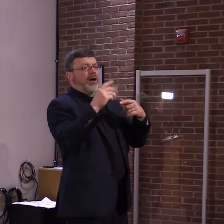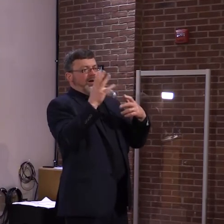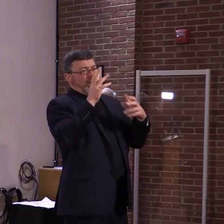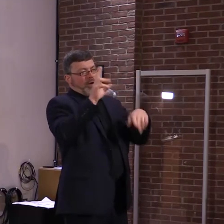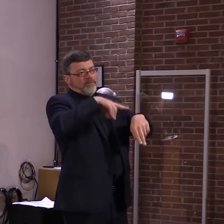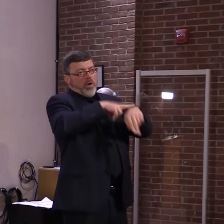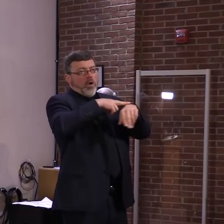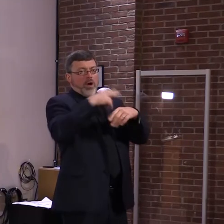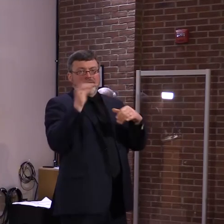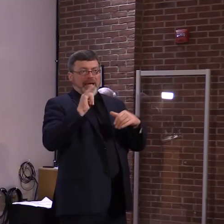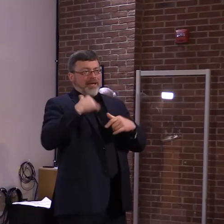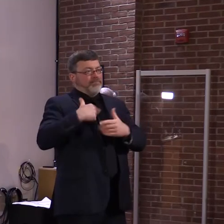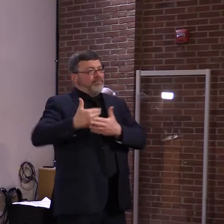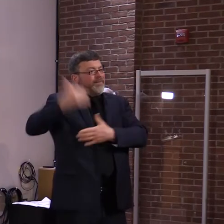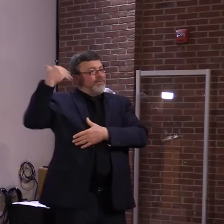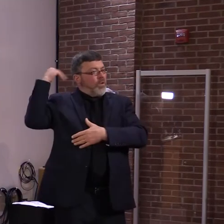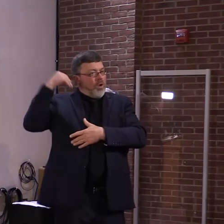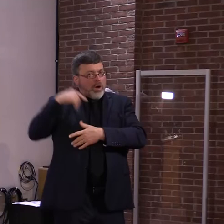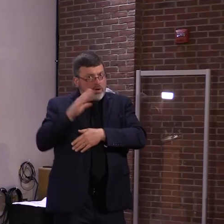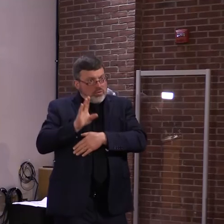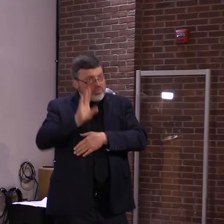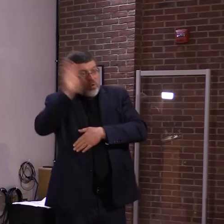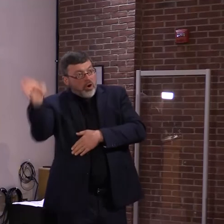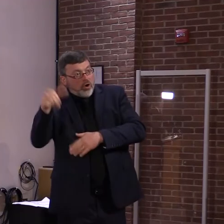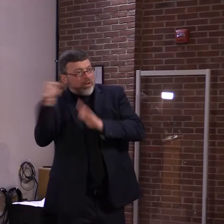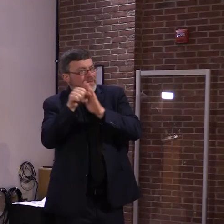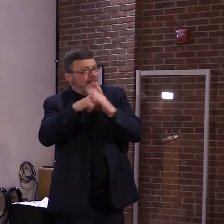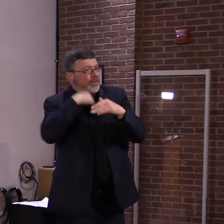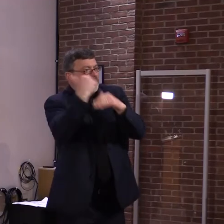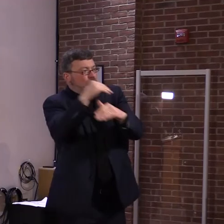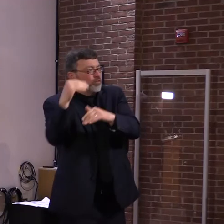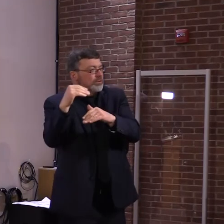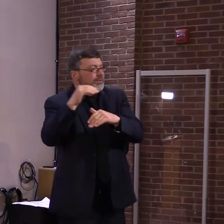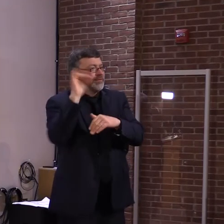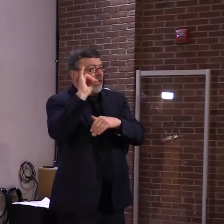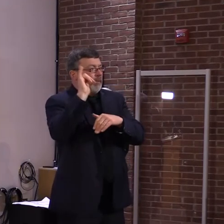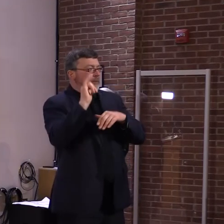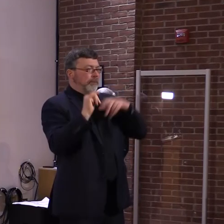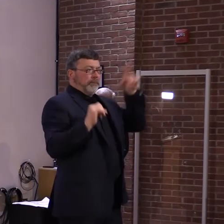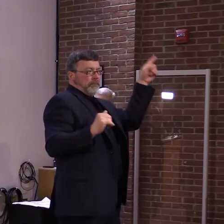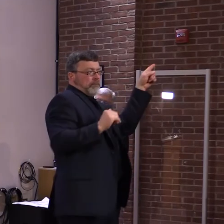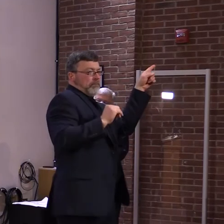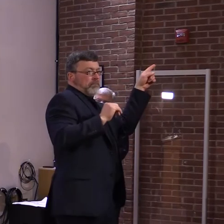of who should come vaccinated, probably.